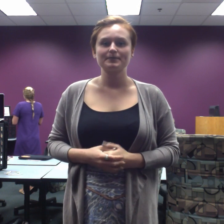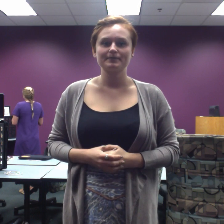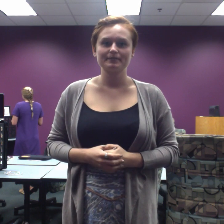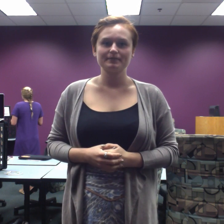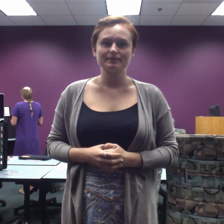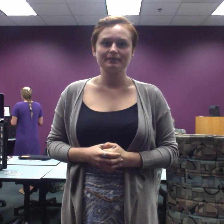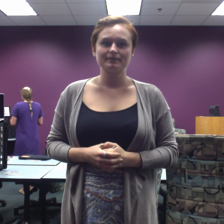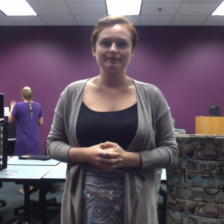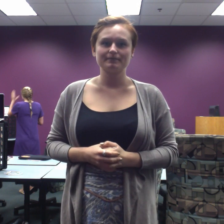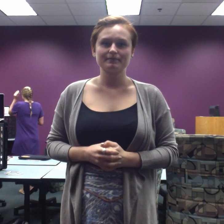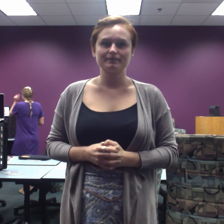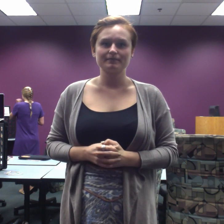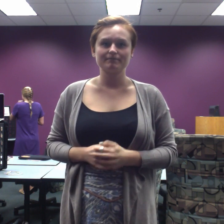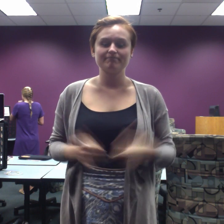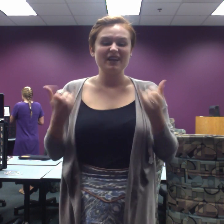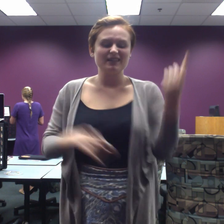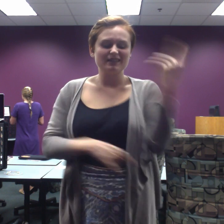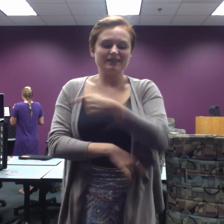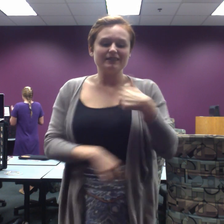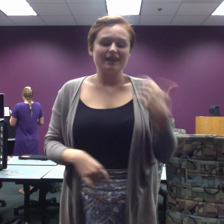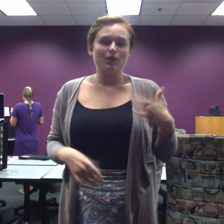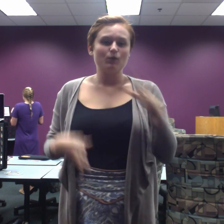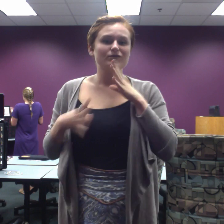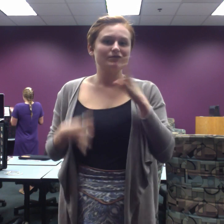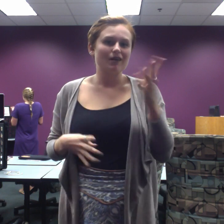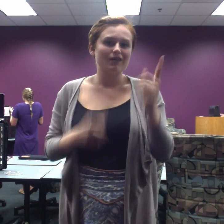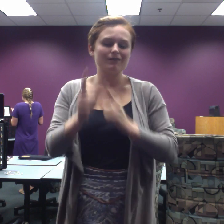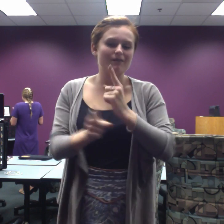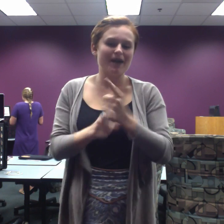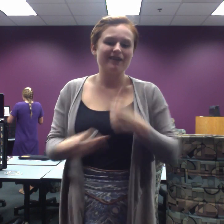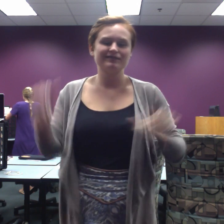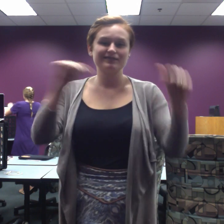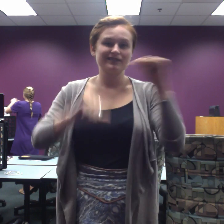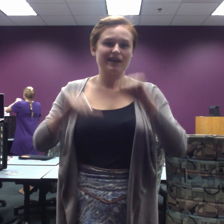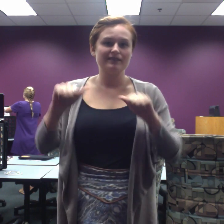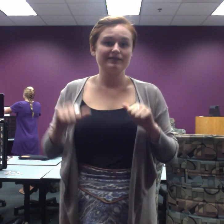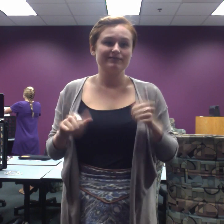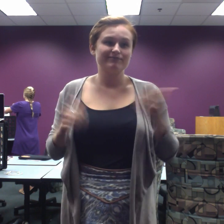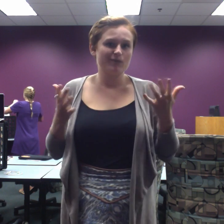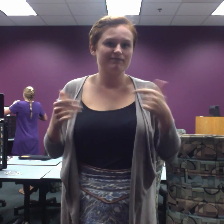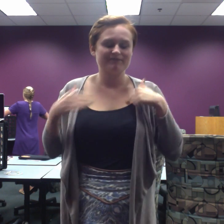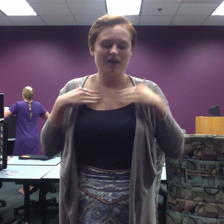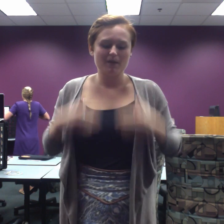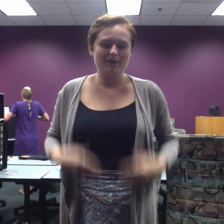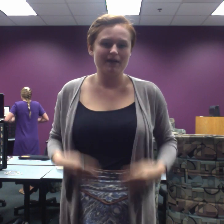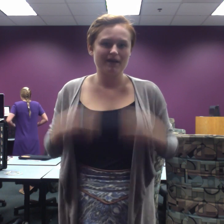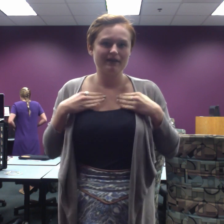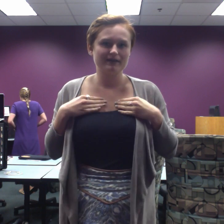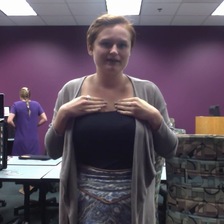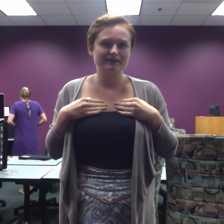Boys and girls, today we're going to talk about, in science, our bodies. And we're going to talk specifically